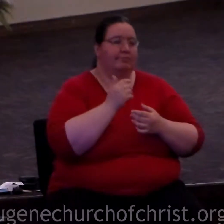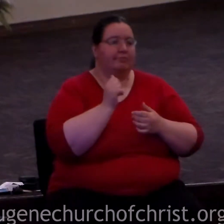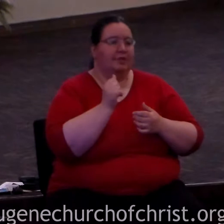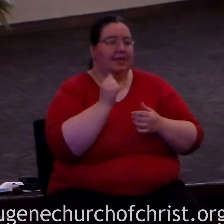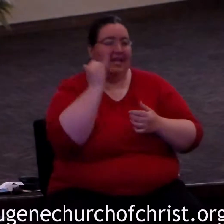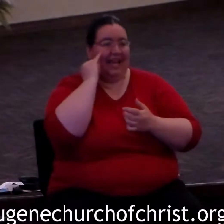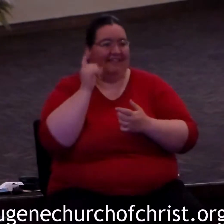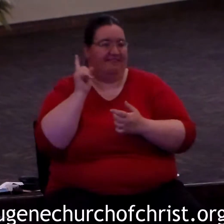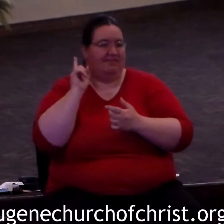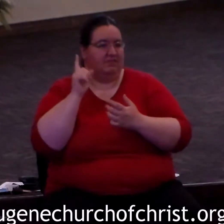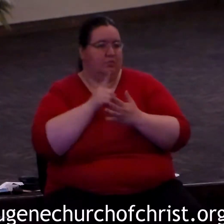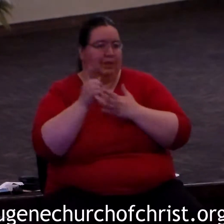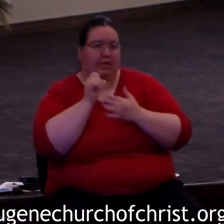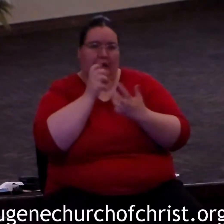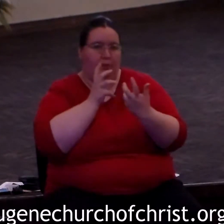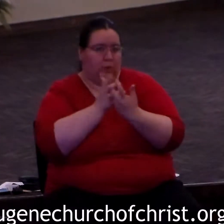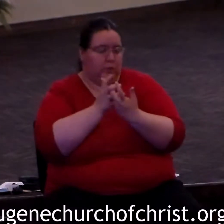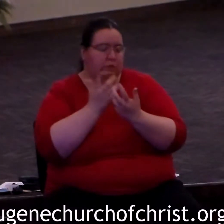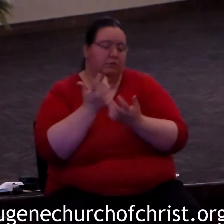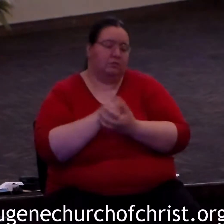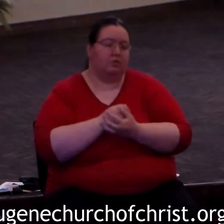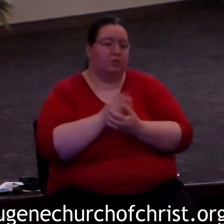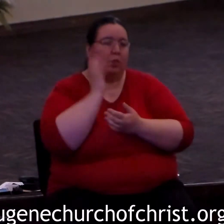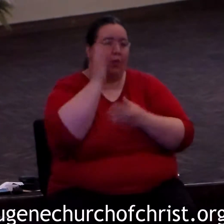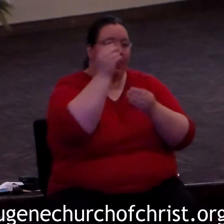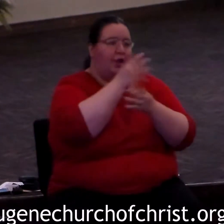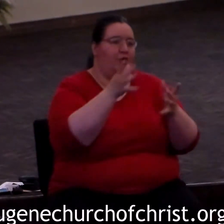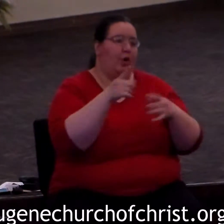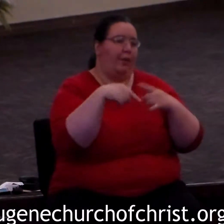if you'd like to open up to Mark chapter 7. Mark chapter 7.